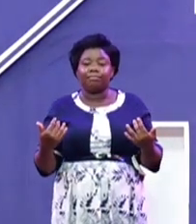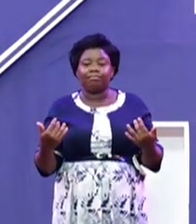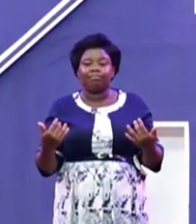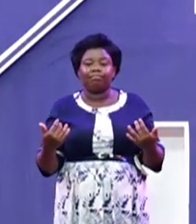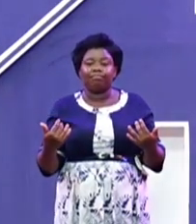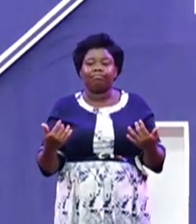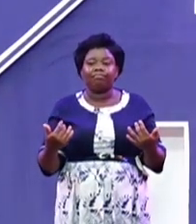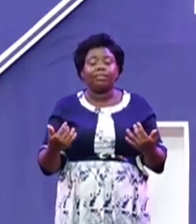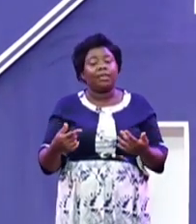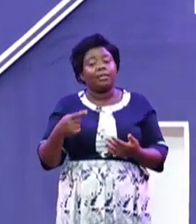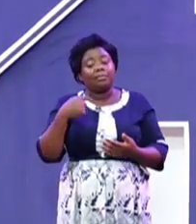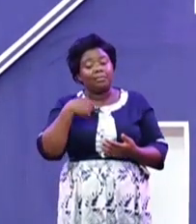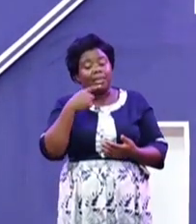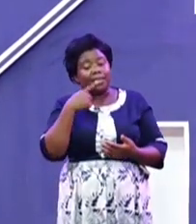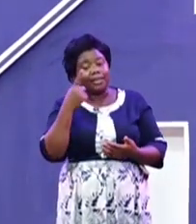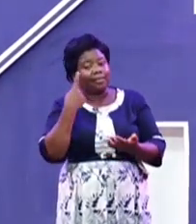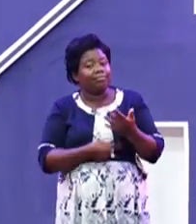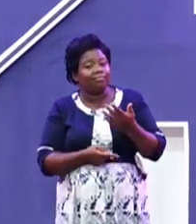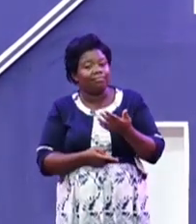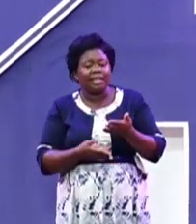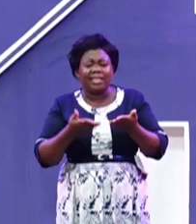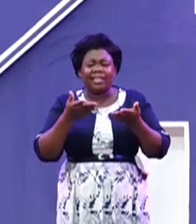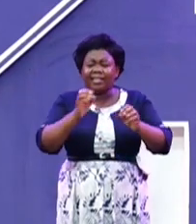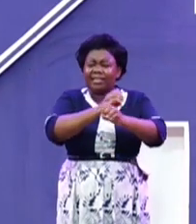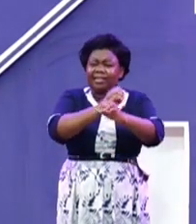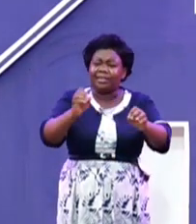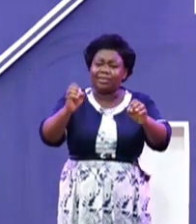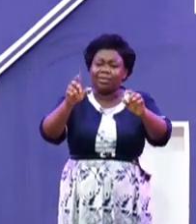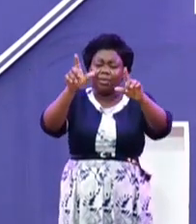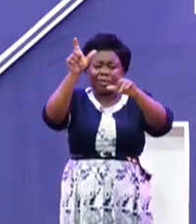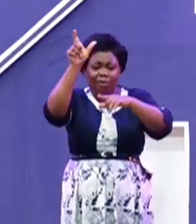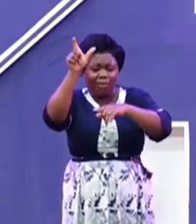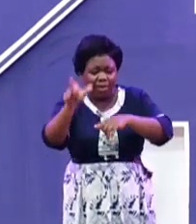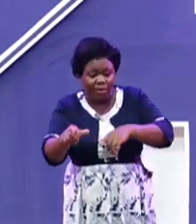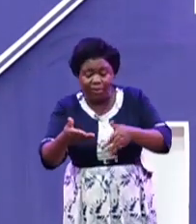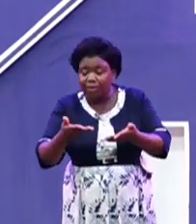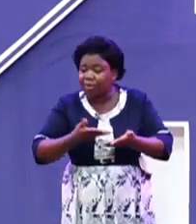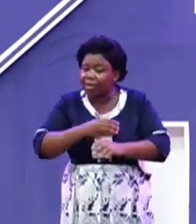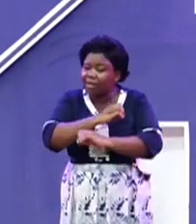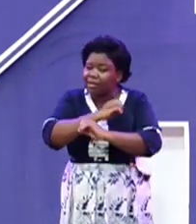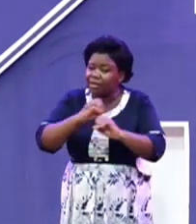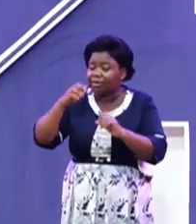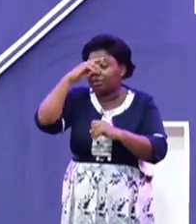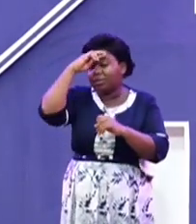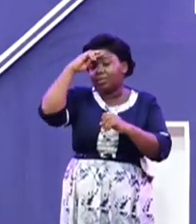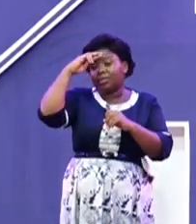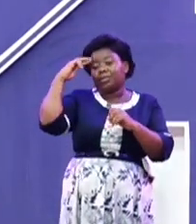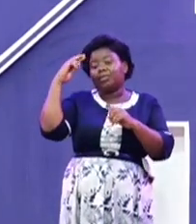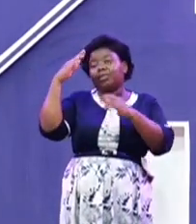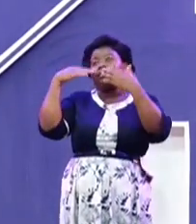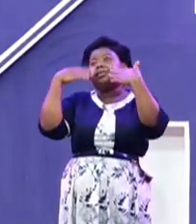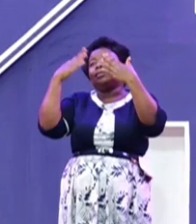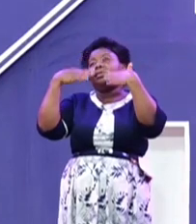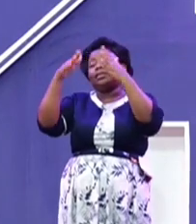Now. Awe nagambide. That is when. Ntiteri yo muntu yenna ataina nsonga ya kwebaliza mukama. That is when